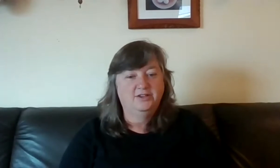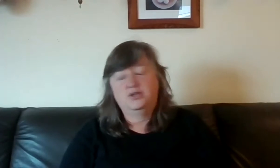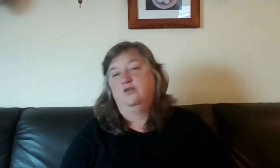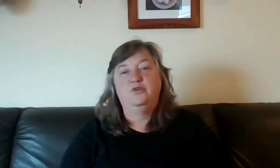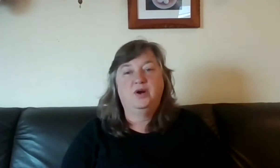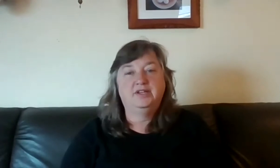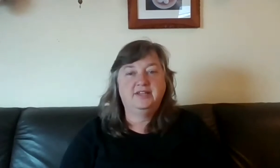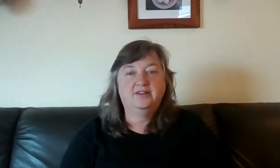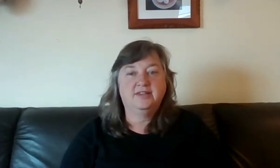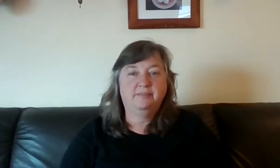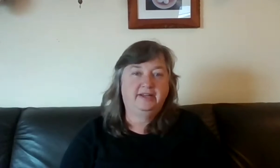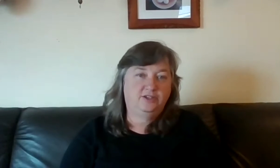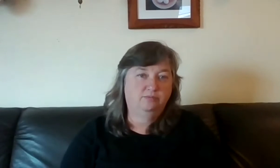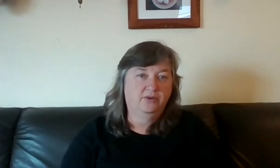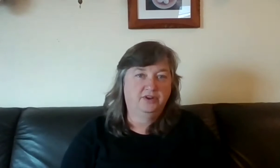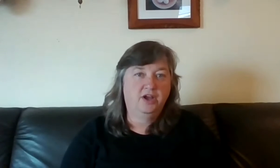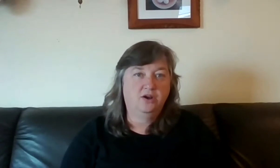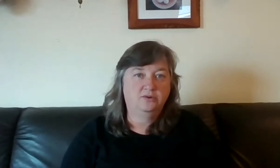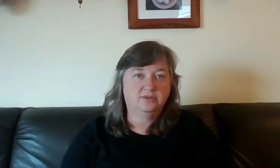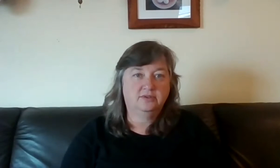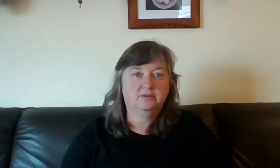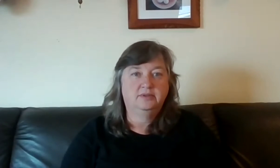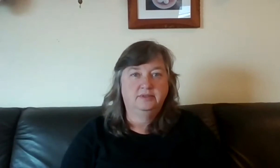So if you want to tell somebody to blow their nose,